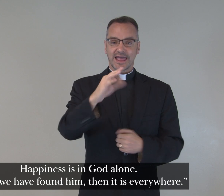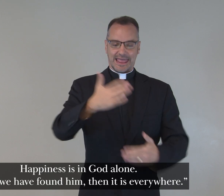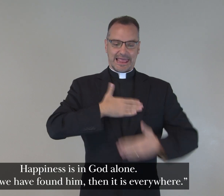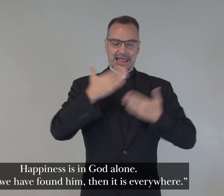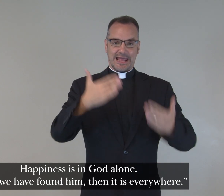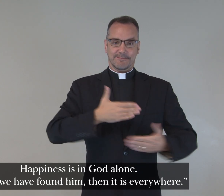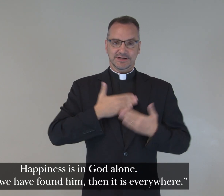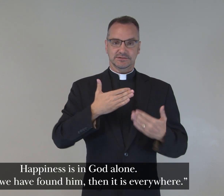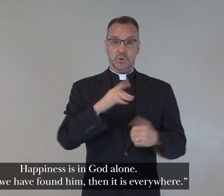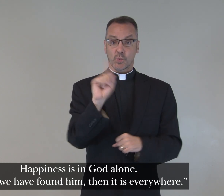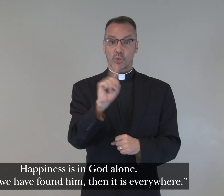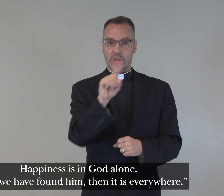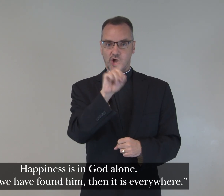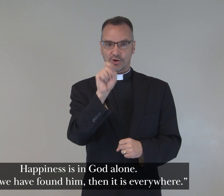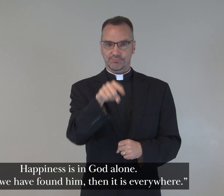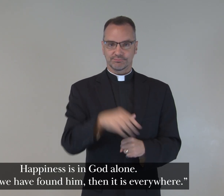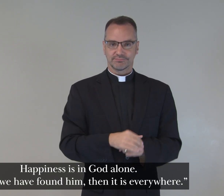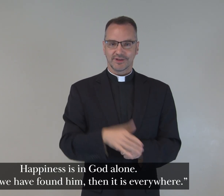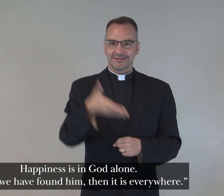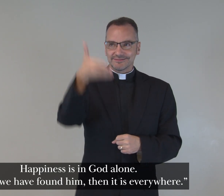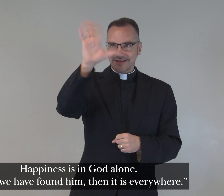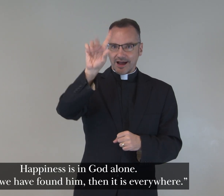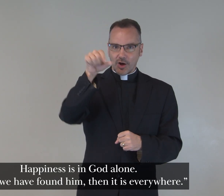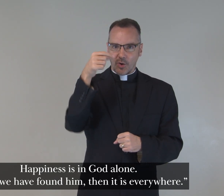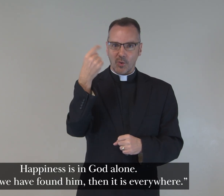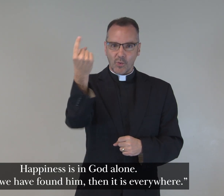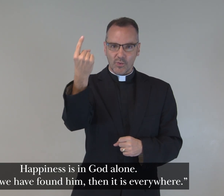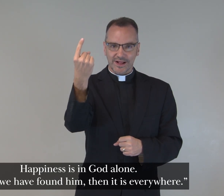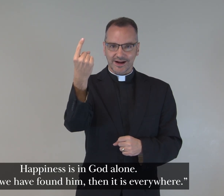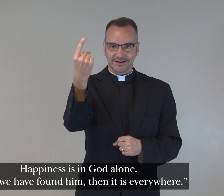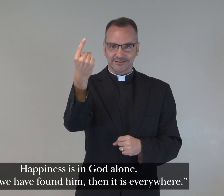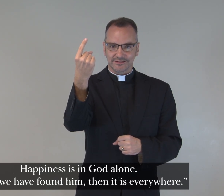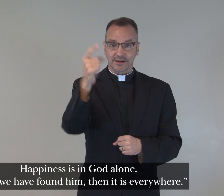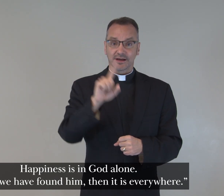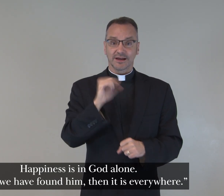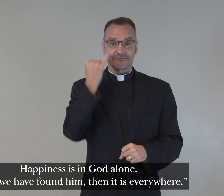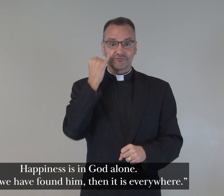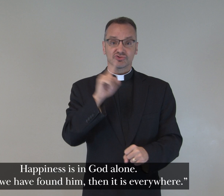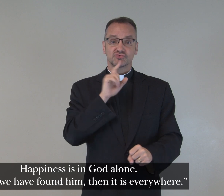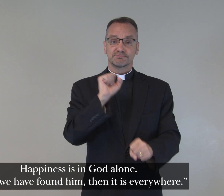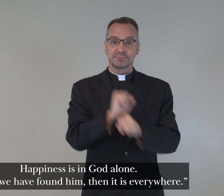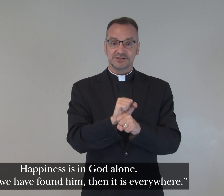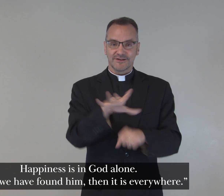Happiness is in God alone, and if we have found Him, then it is everywhere.